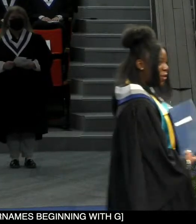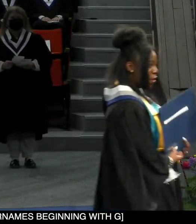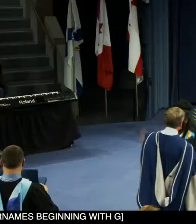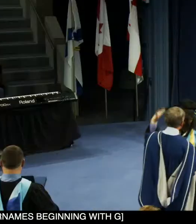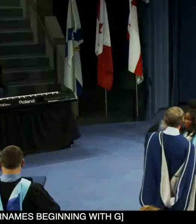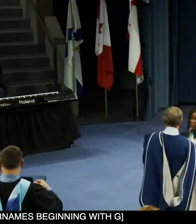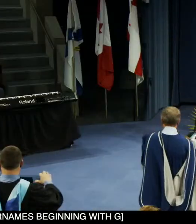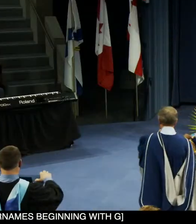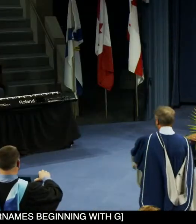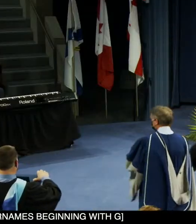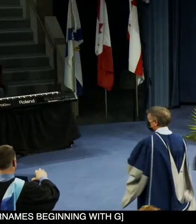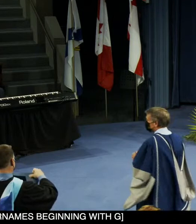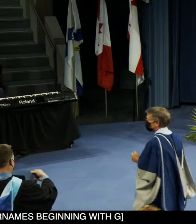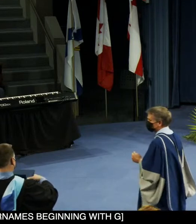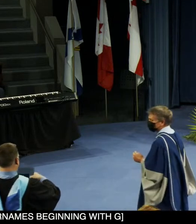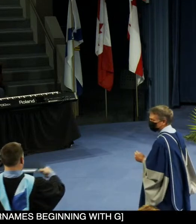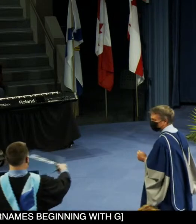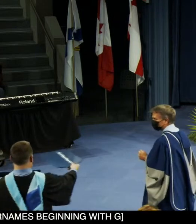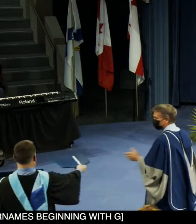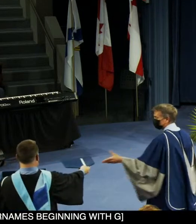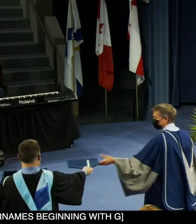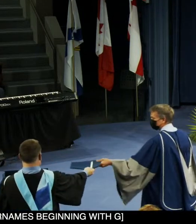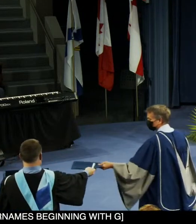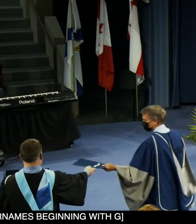Keena Izzard.